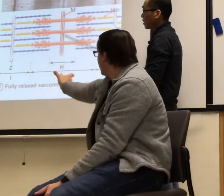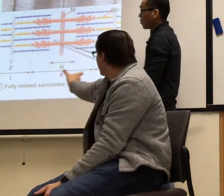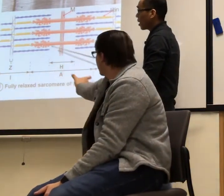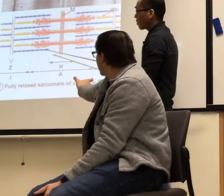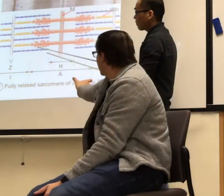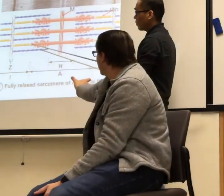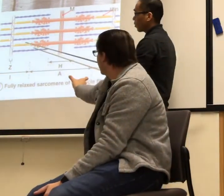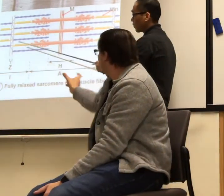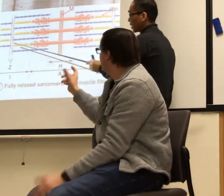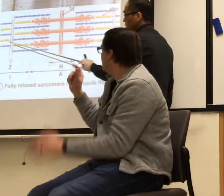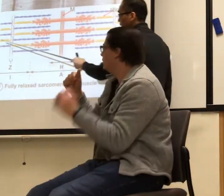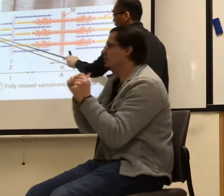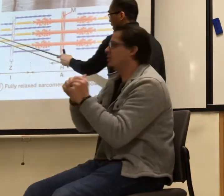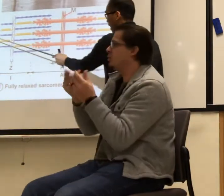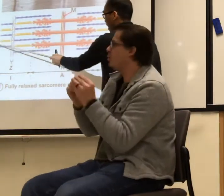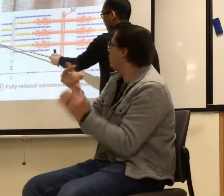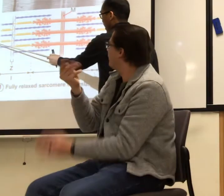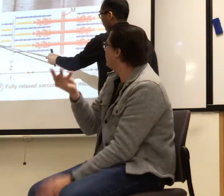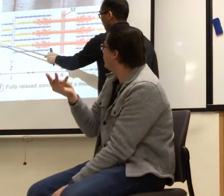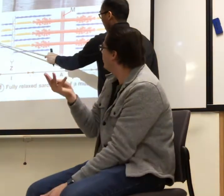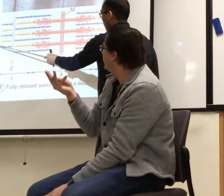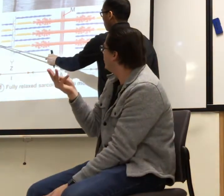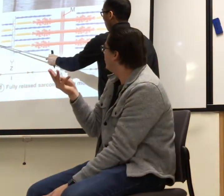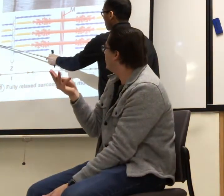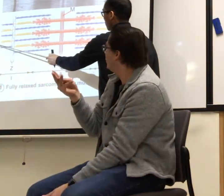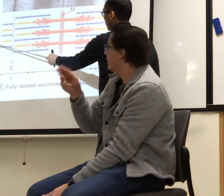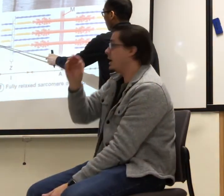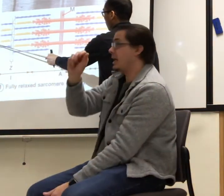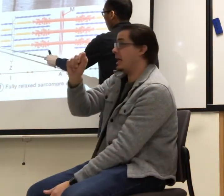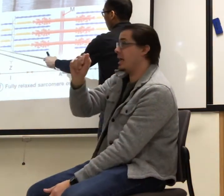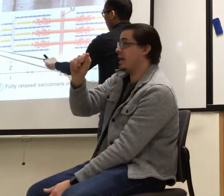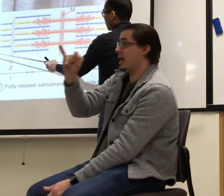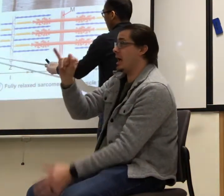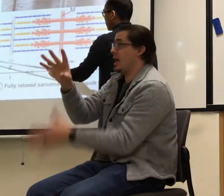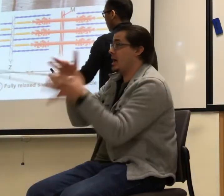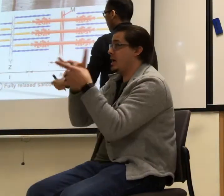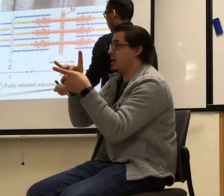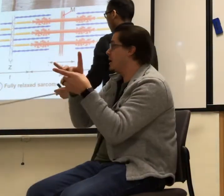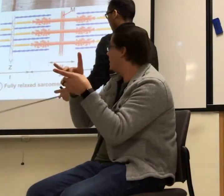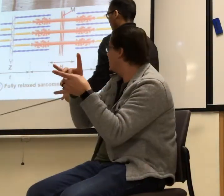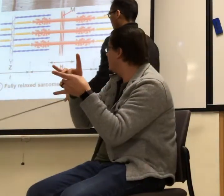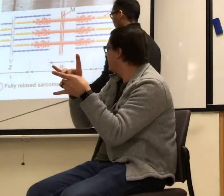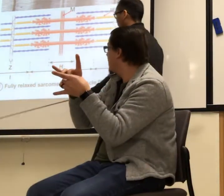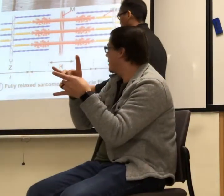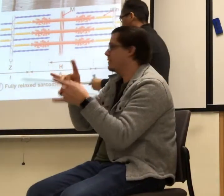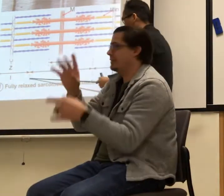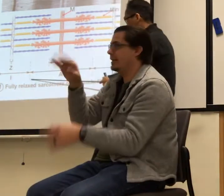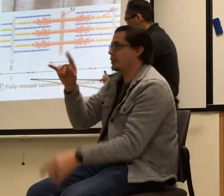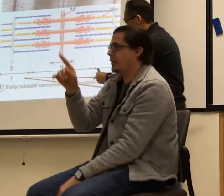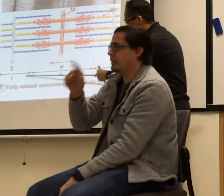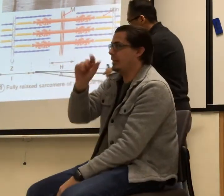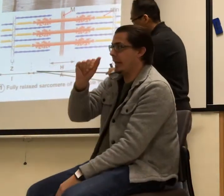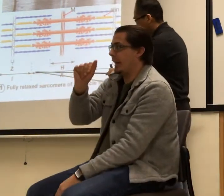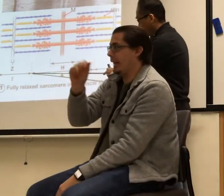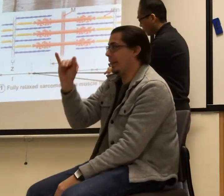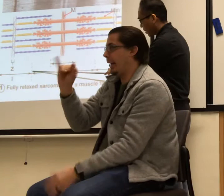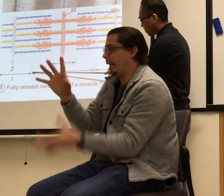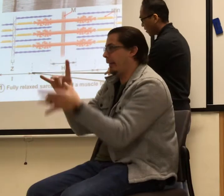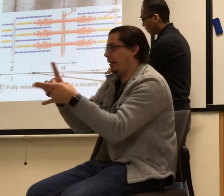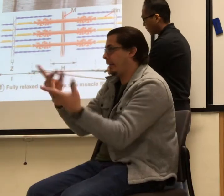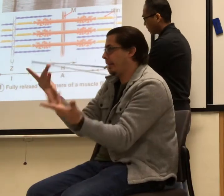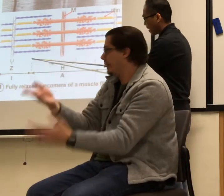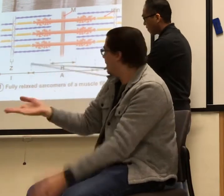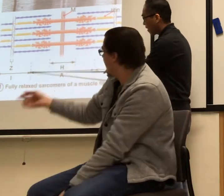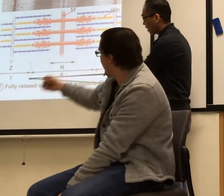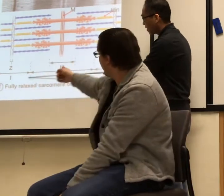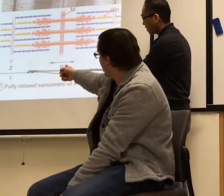We'll continue on. We have a few more things. Iban Junction is basically where the A band meets the I band, right